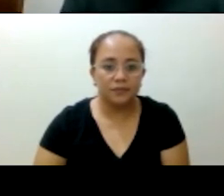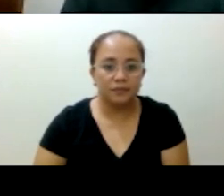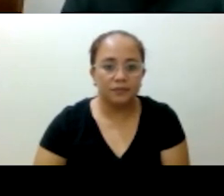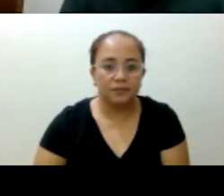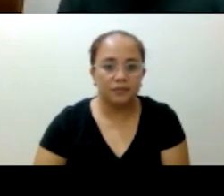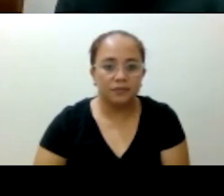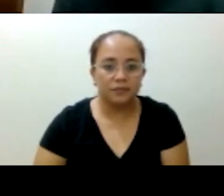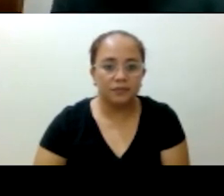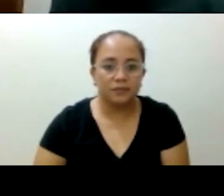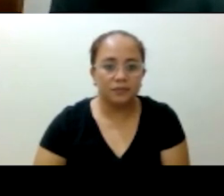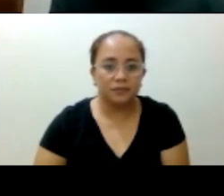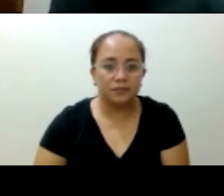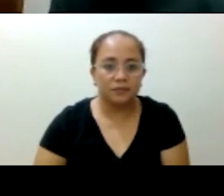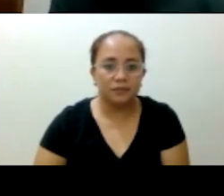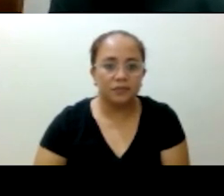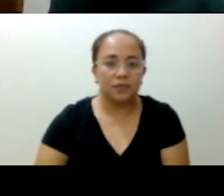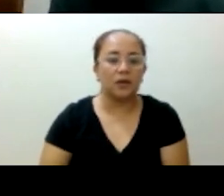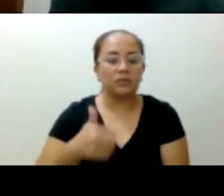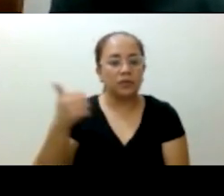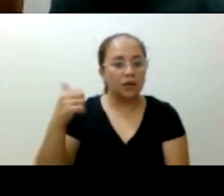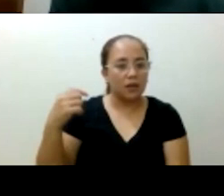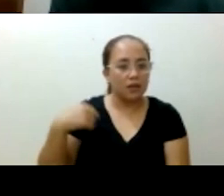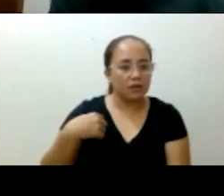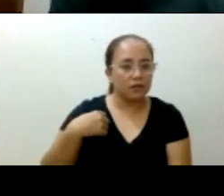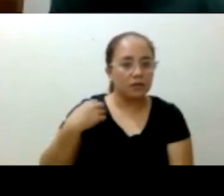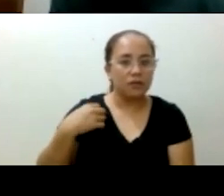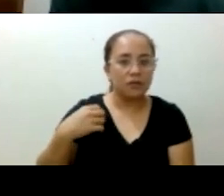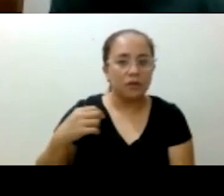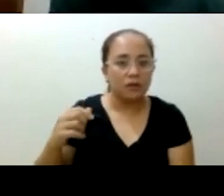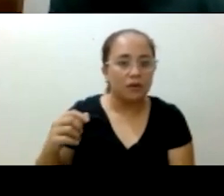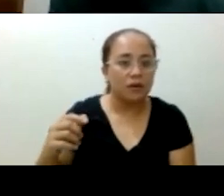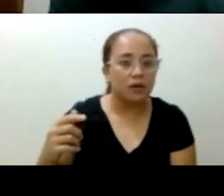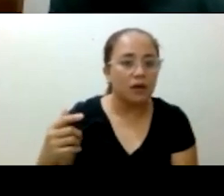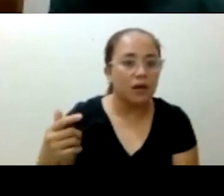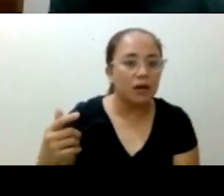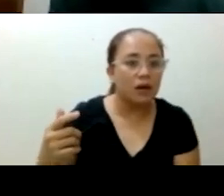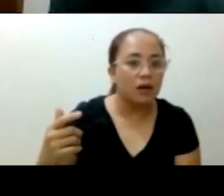Okay, sorry. The other one should be Da Nang here,